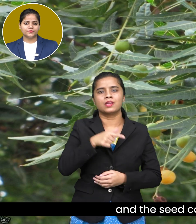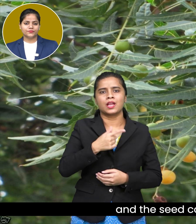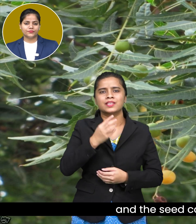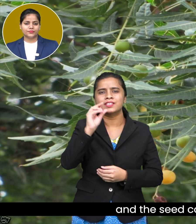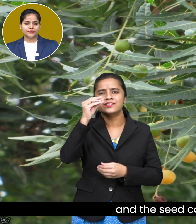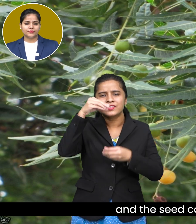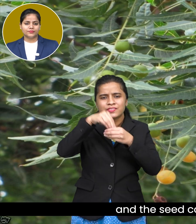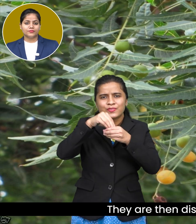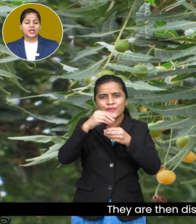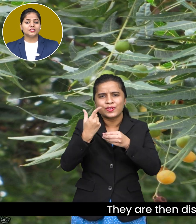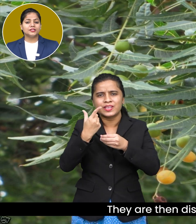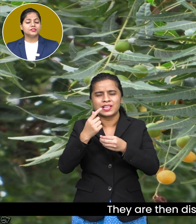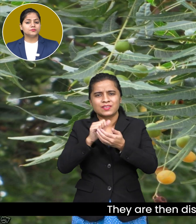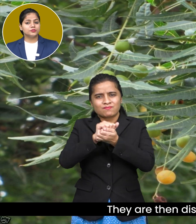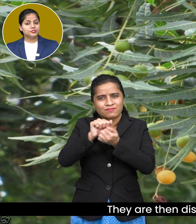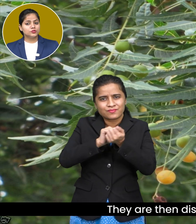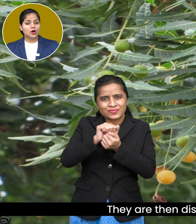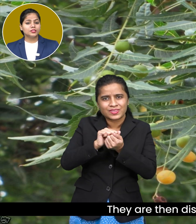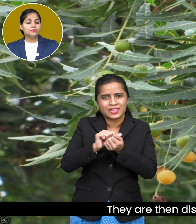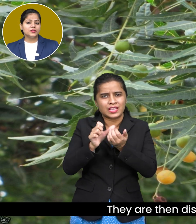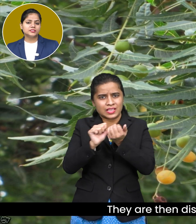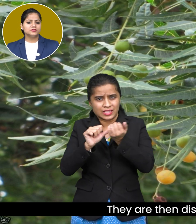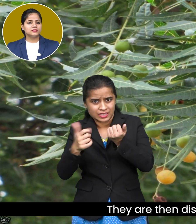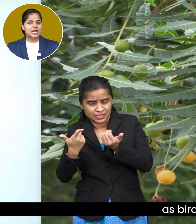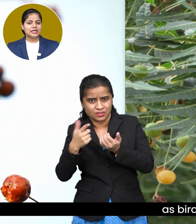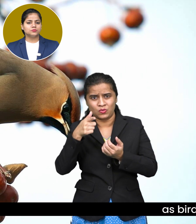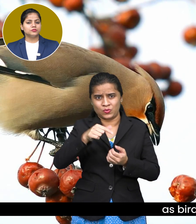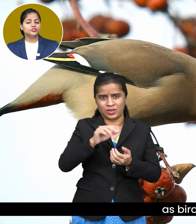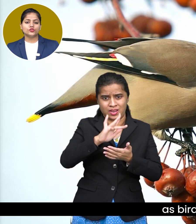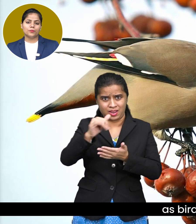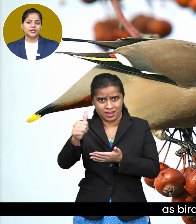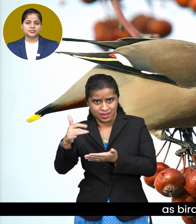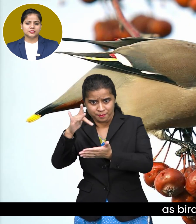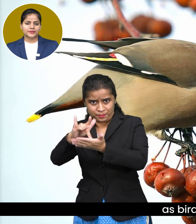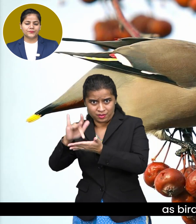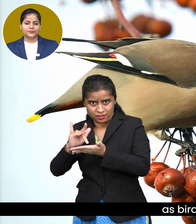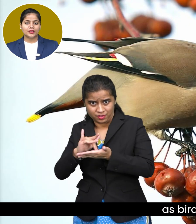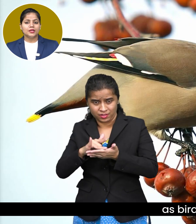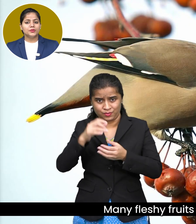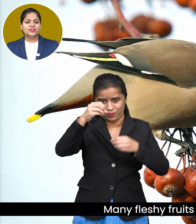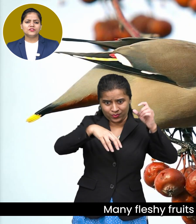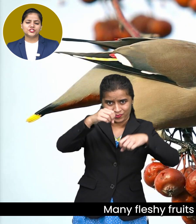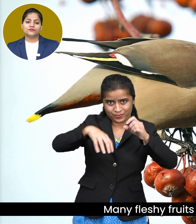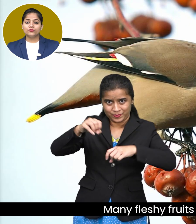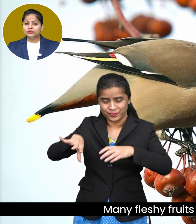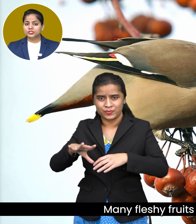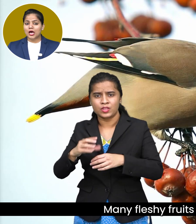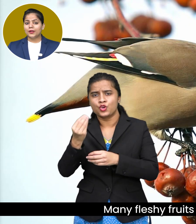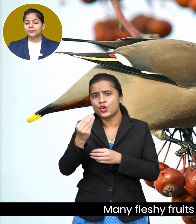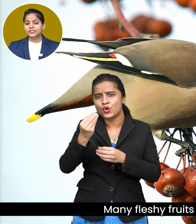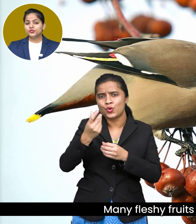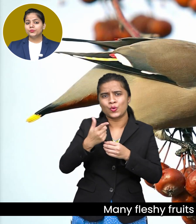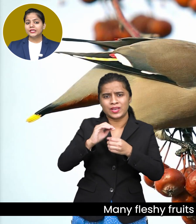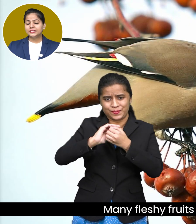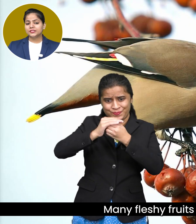tender. They are then dispersed to other places as bird droppings. Many fleshy fruits